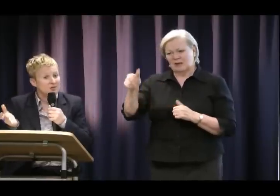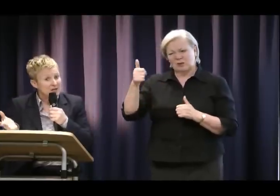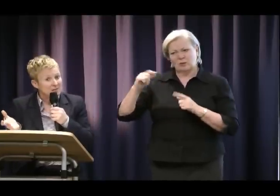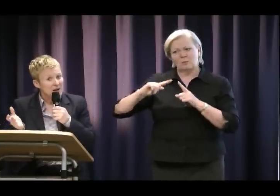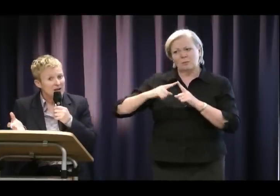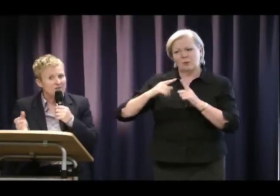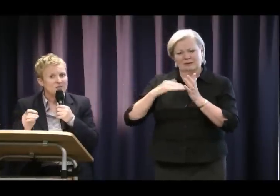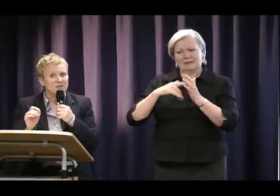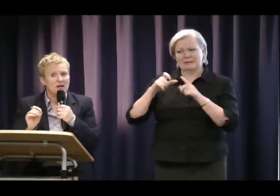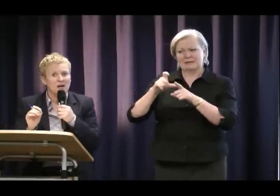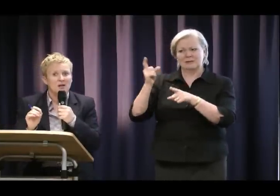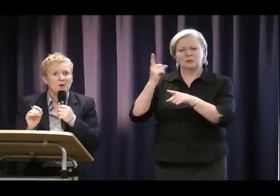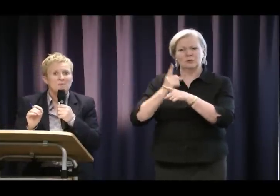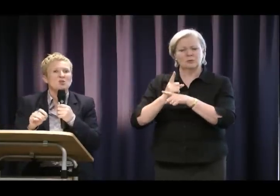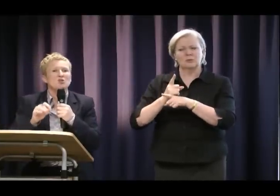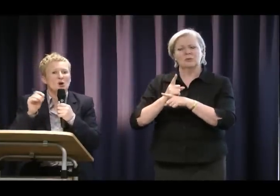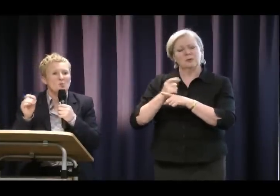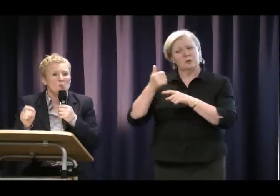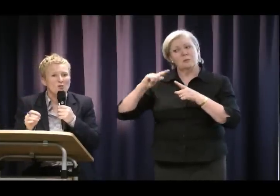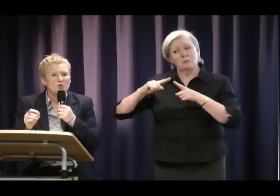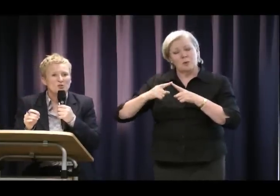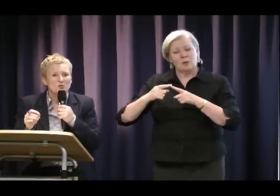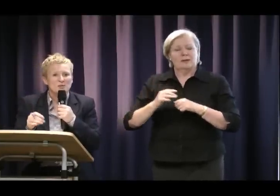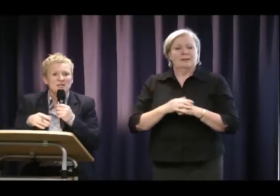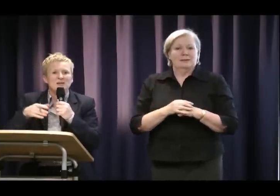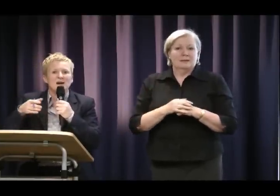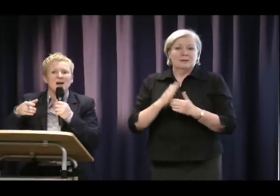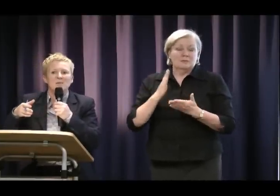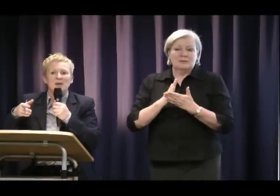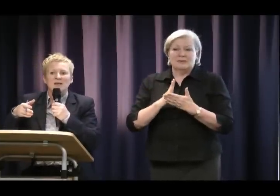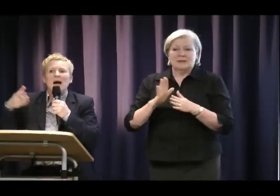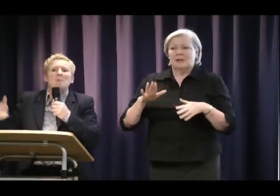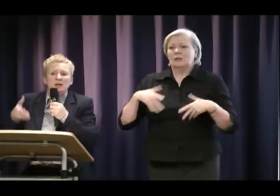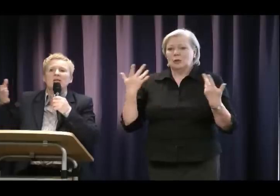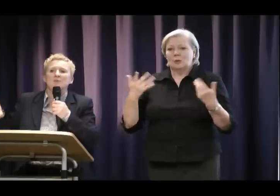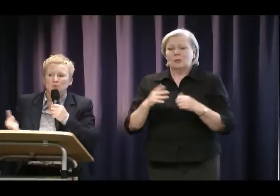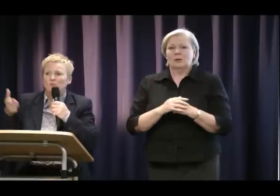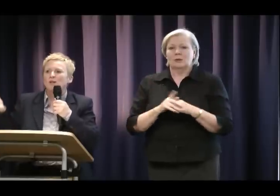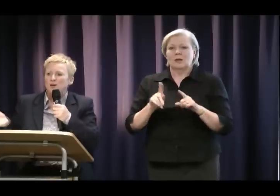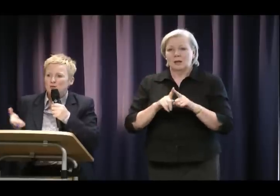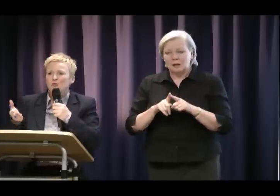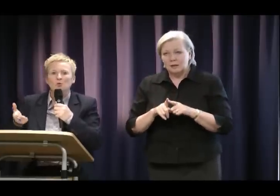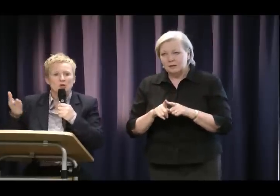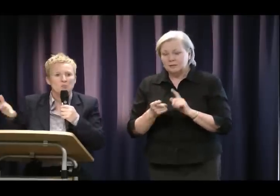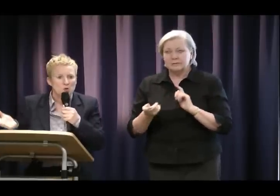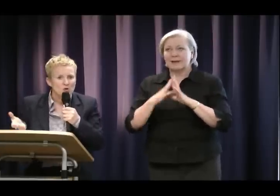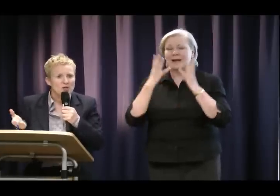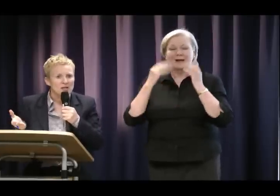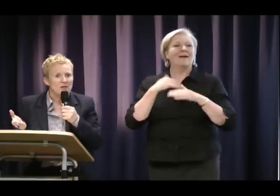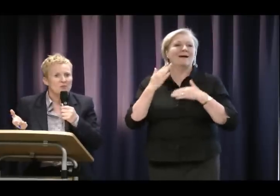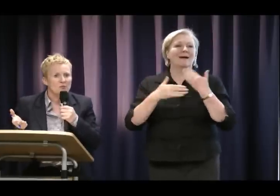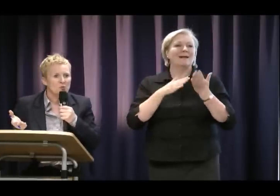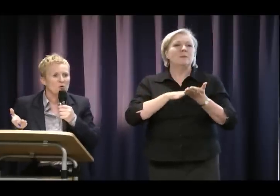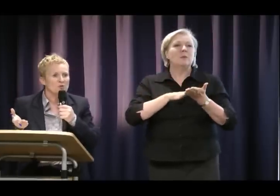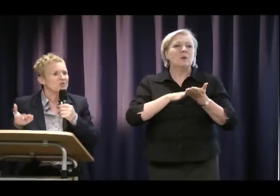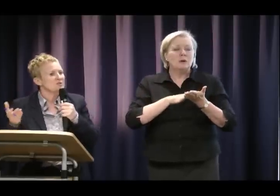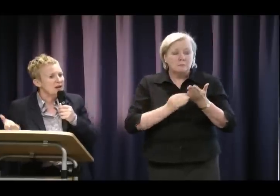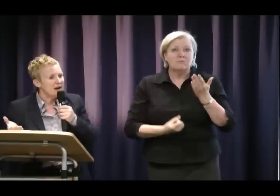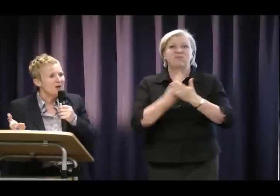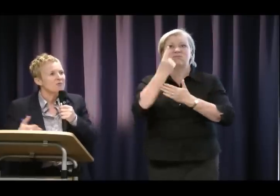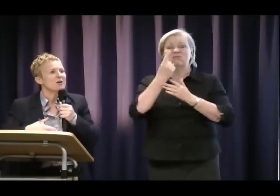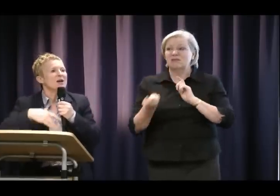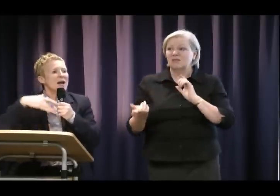think, that Zed makes, in that you don't want to be having upheaval for the community and for